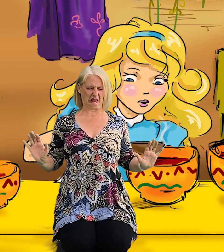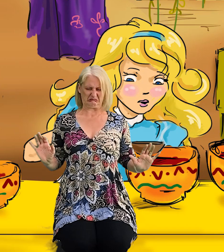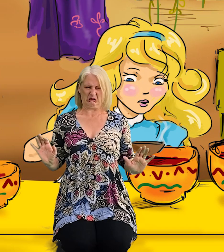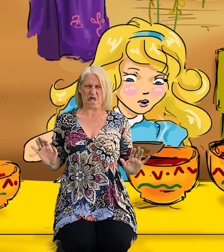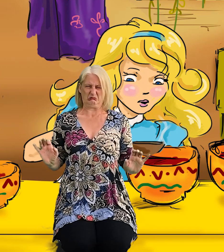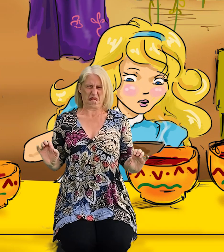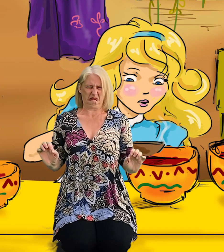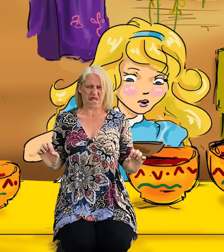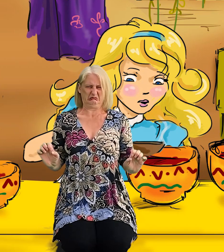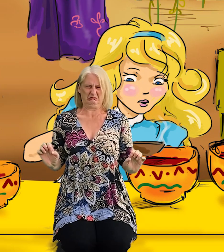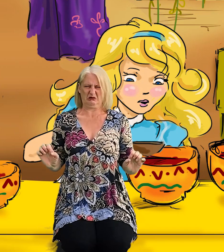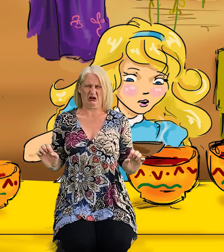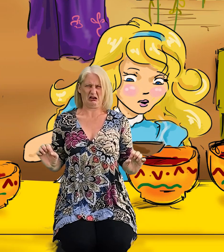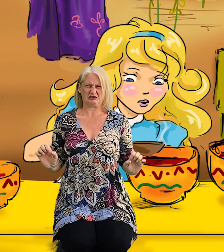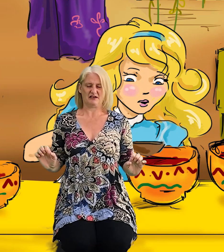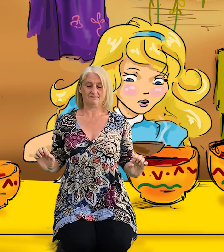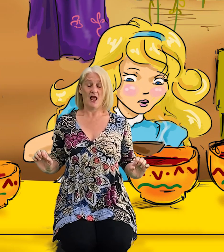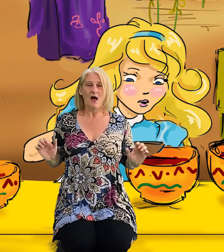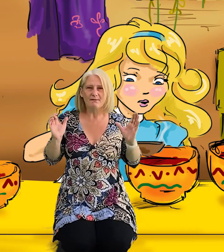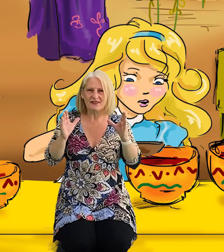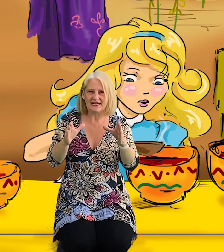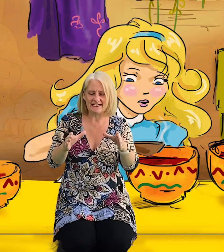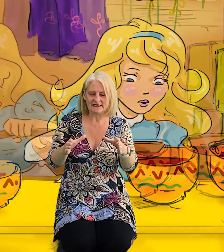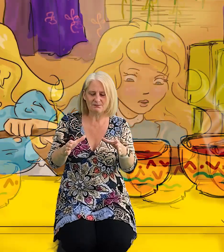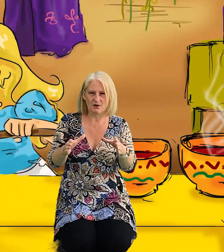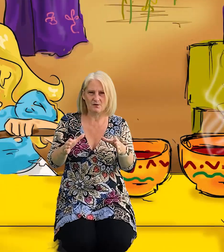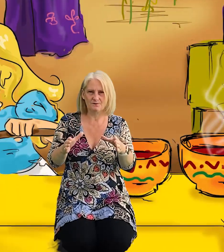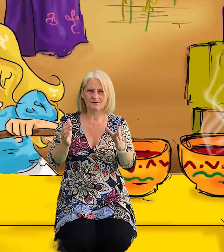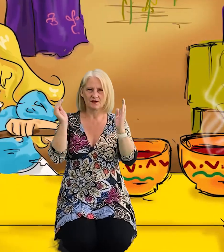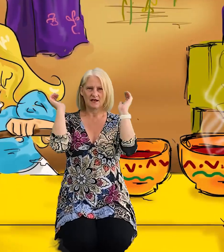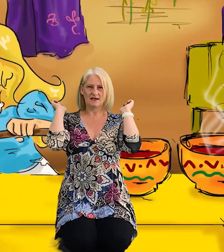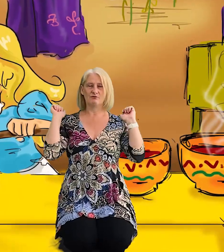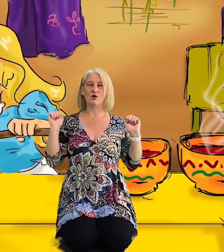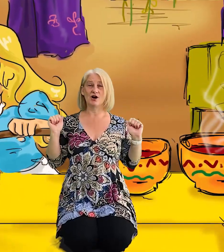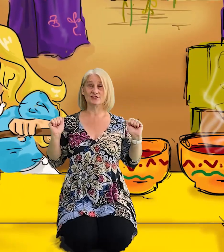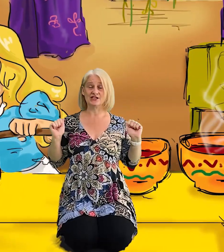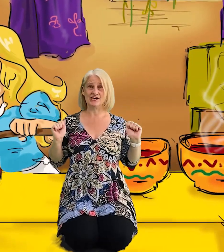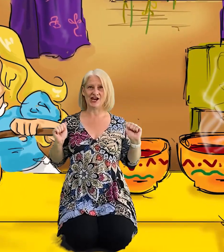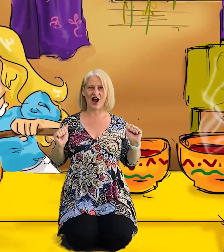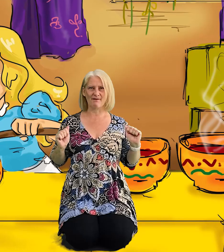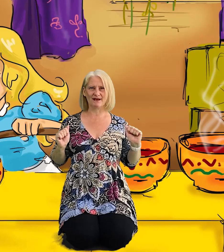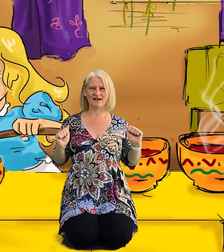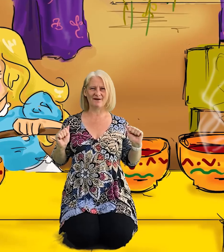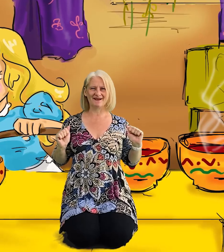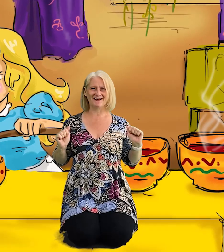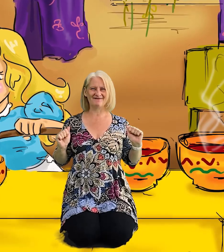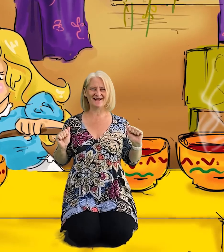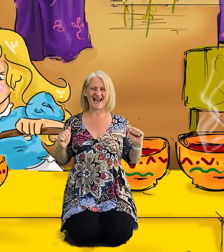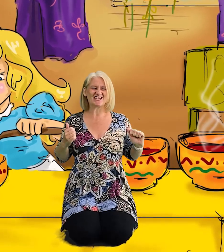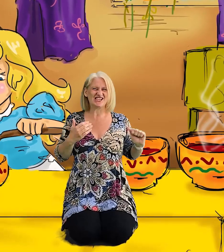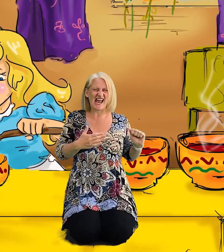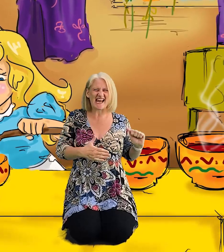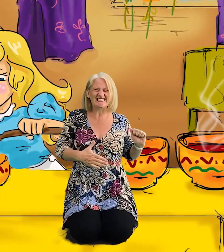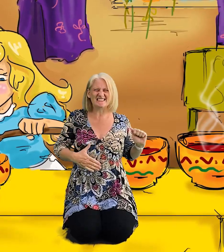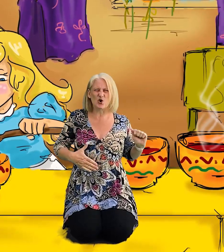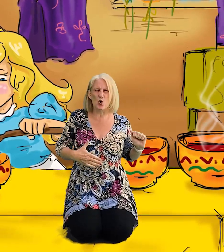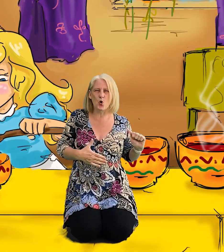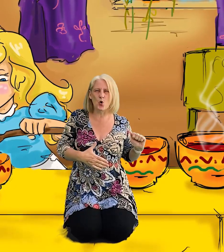Cold. Not nice. But the little bowl was yummy, yummy, yummy. And she ate it all